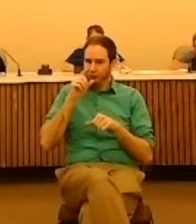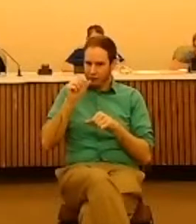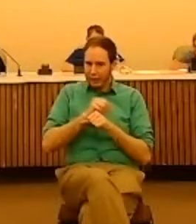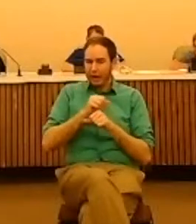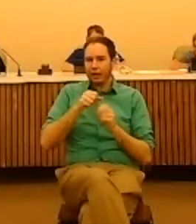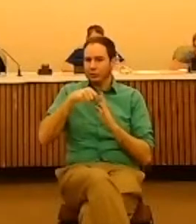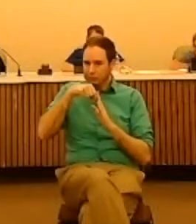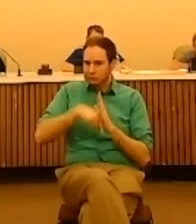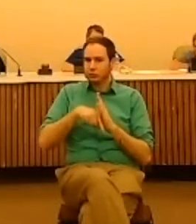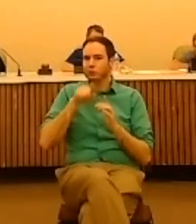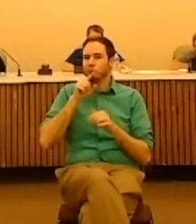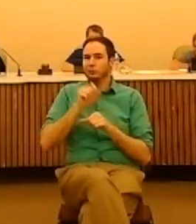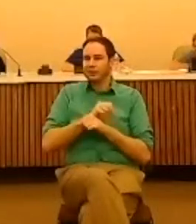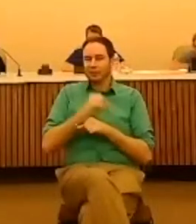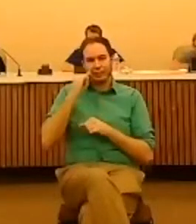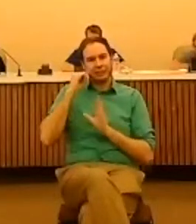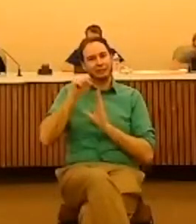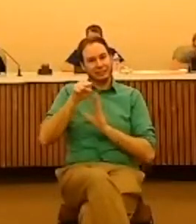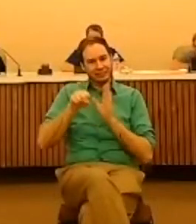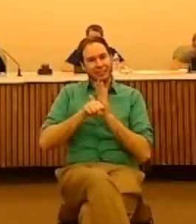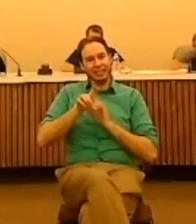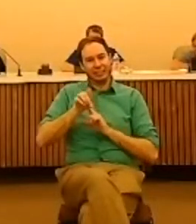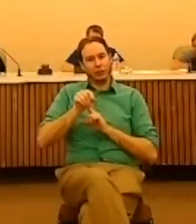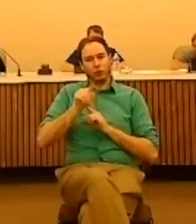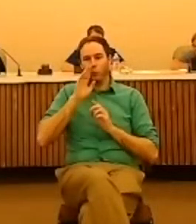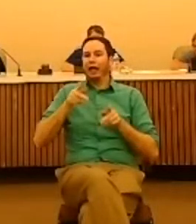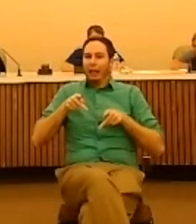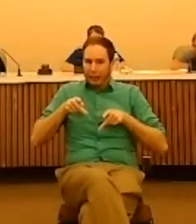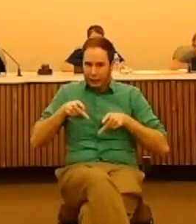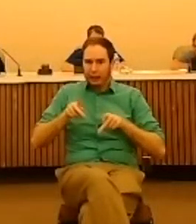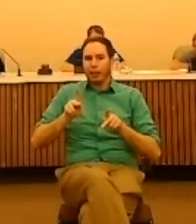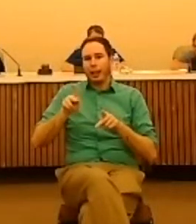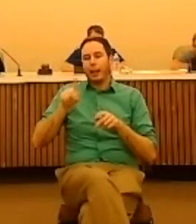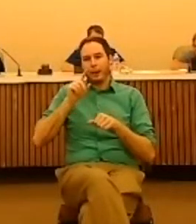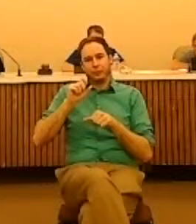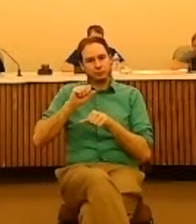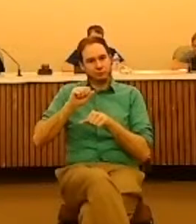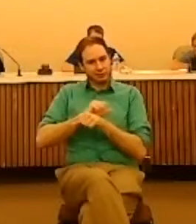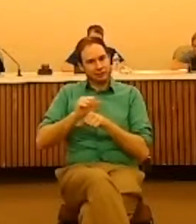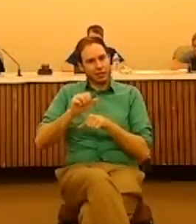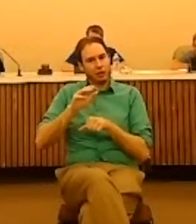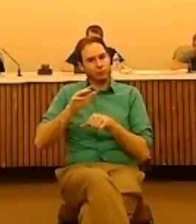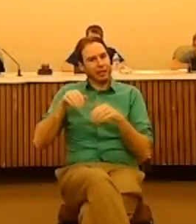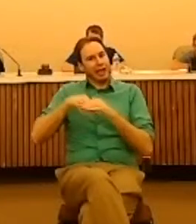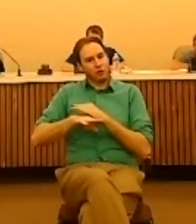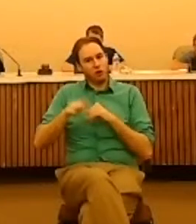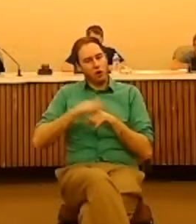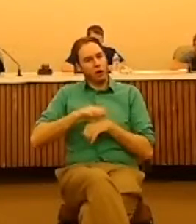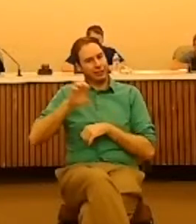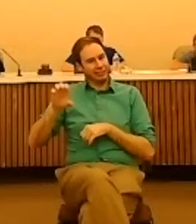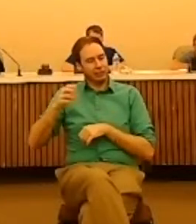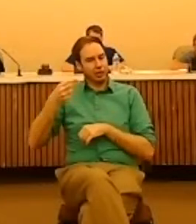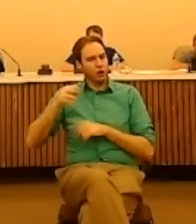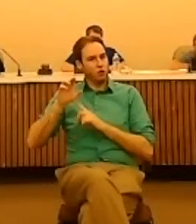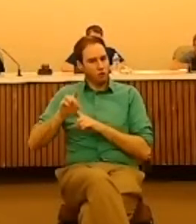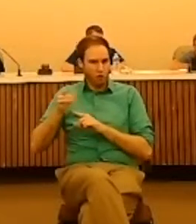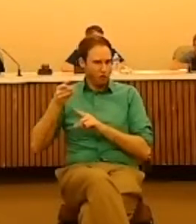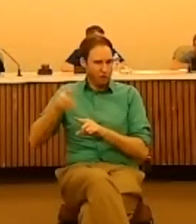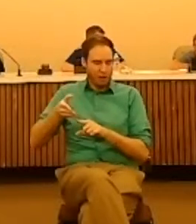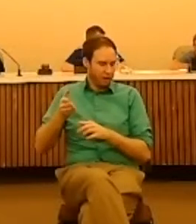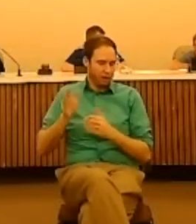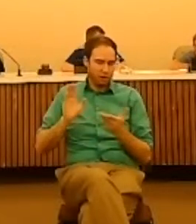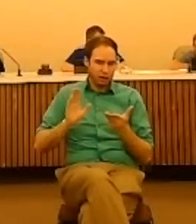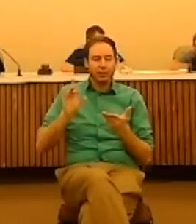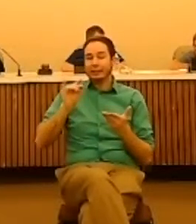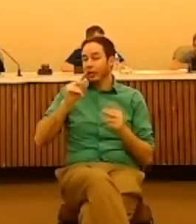whether the state DOT would have given them an entrance off of East Henrietta Road right there. They